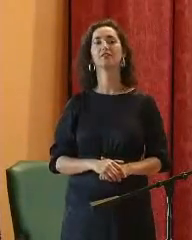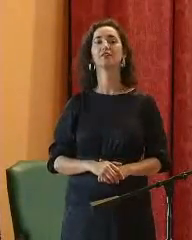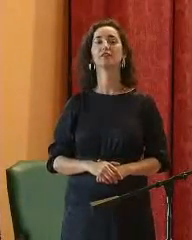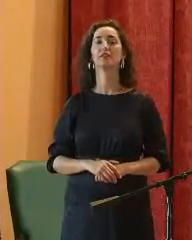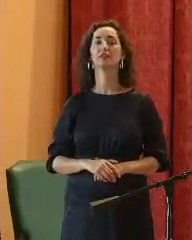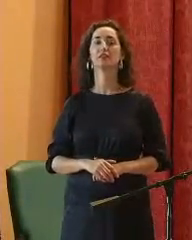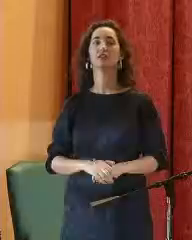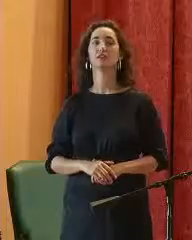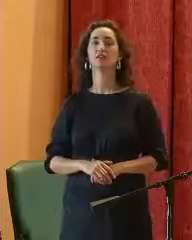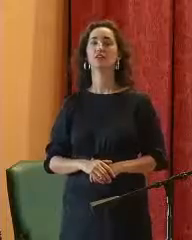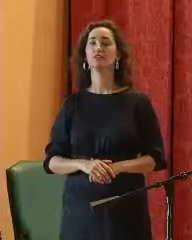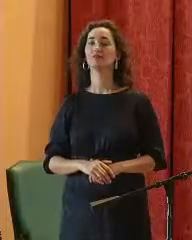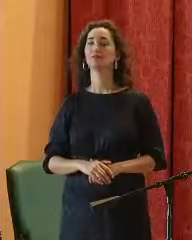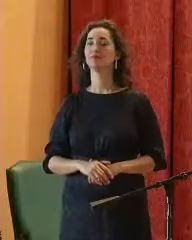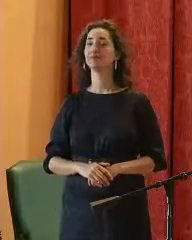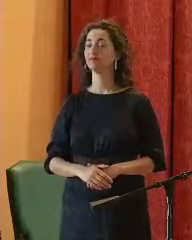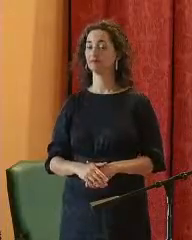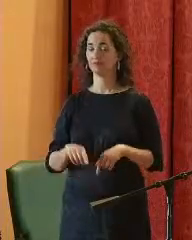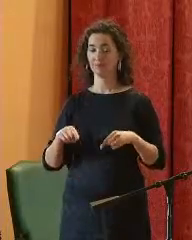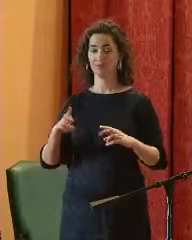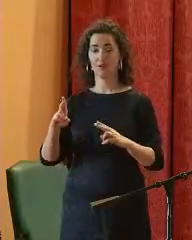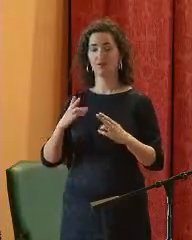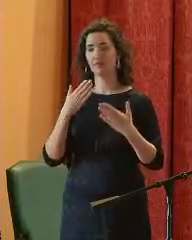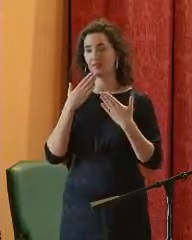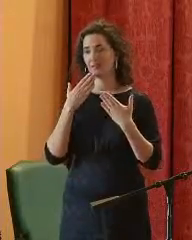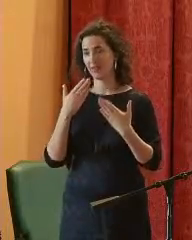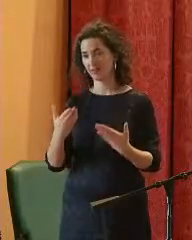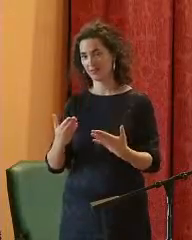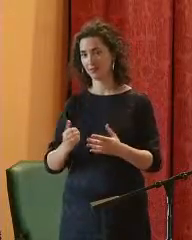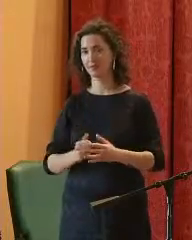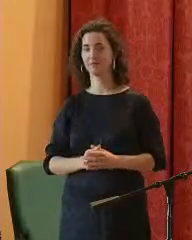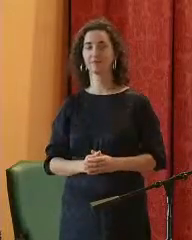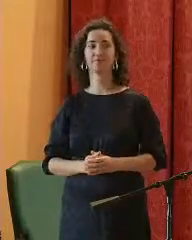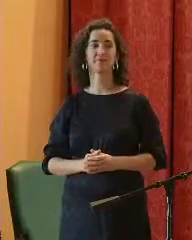I thank you for this honor. Thank you